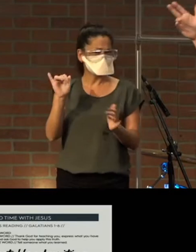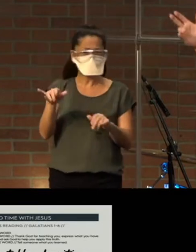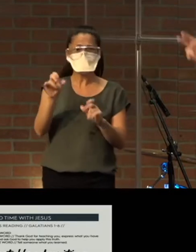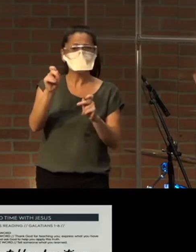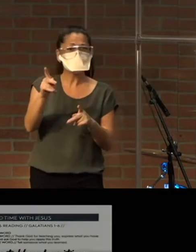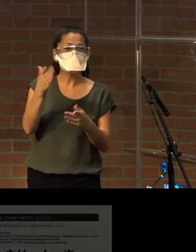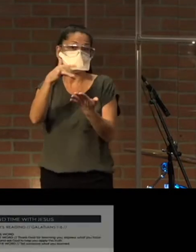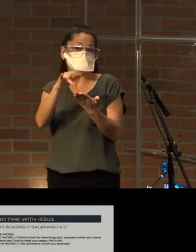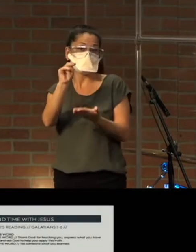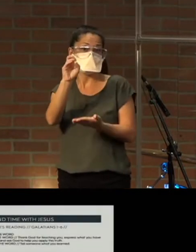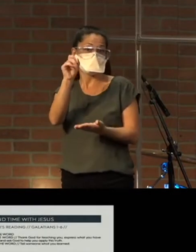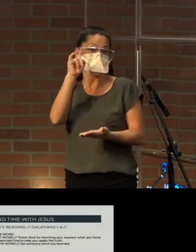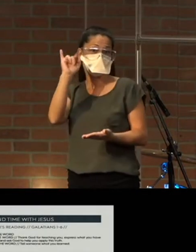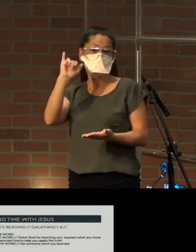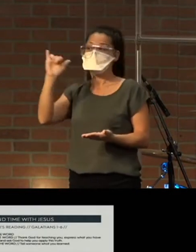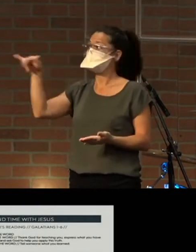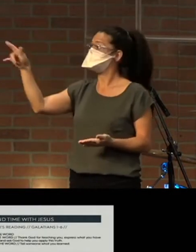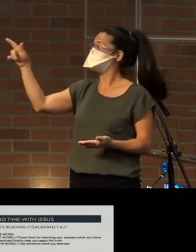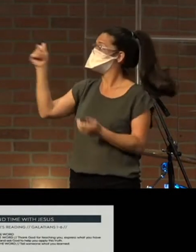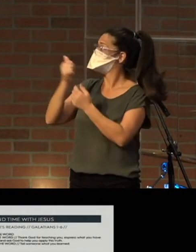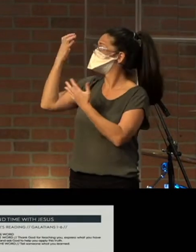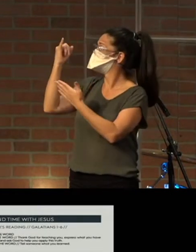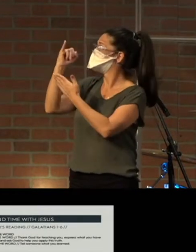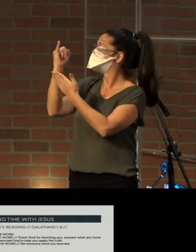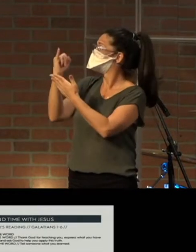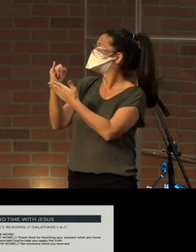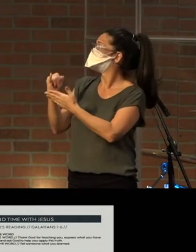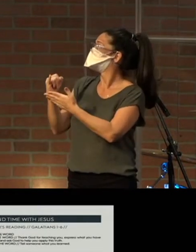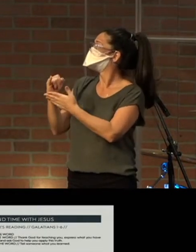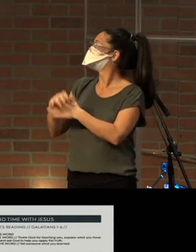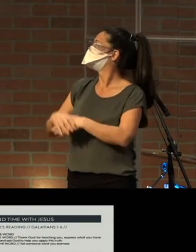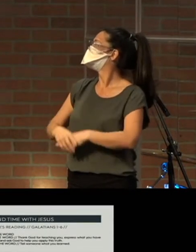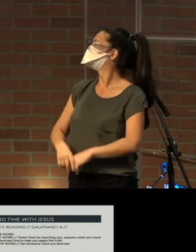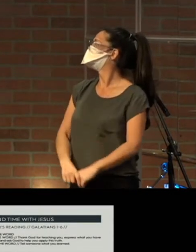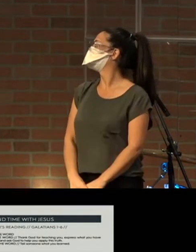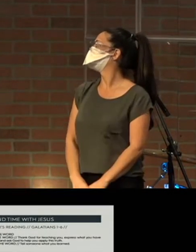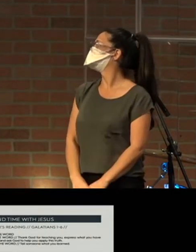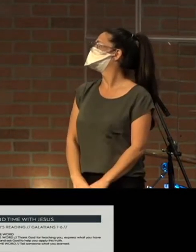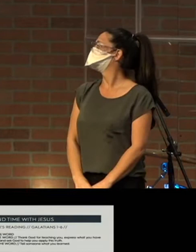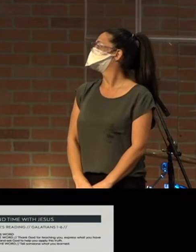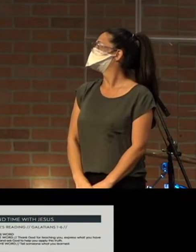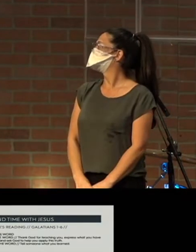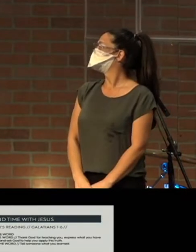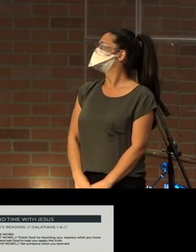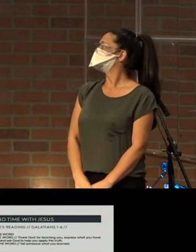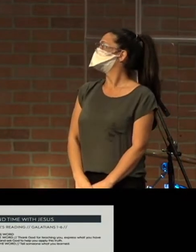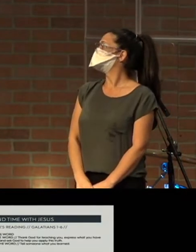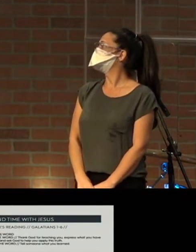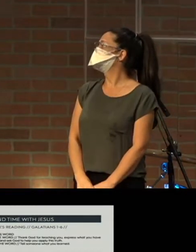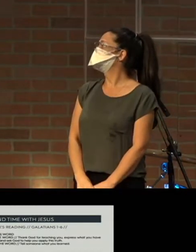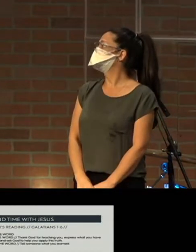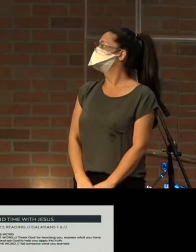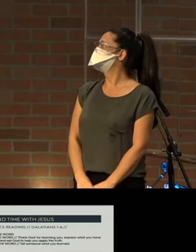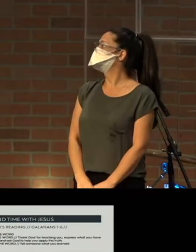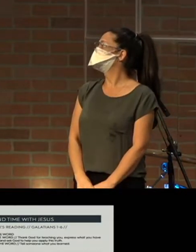look something like this, with an awesome drawing of Francis Chan and a fairly scathing quote about